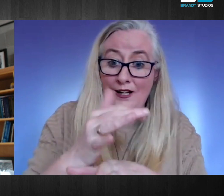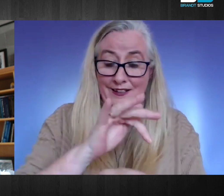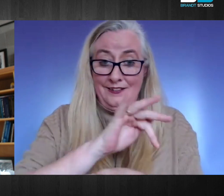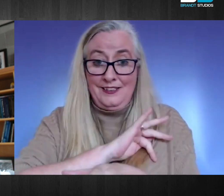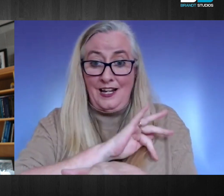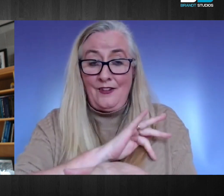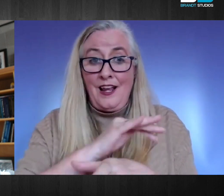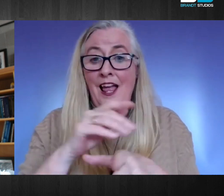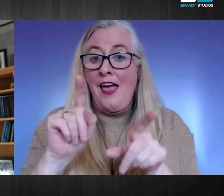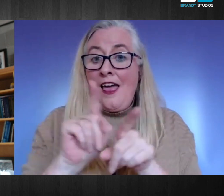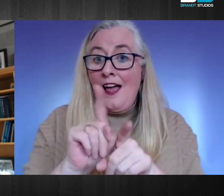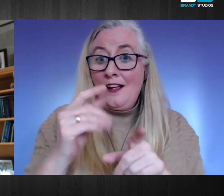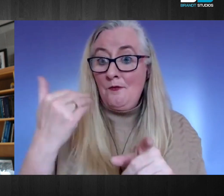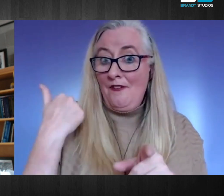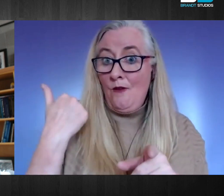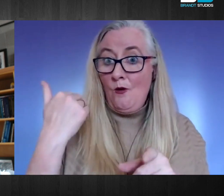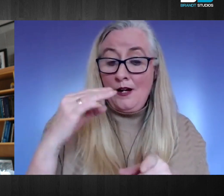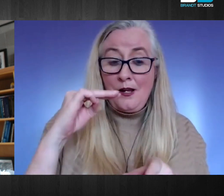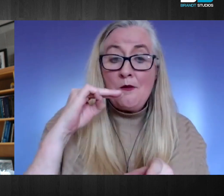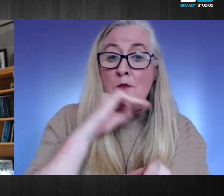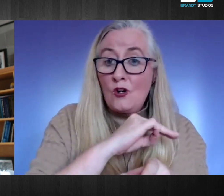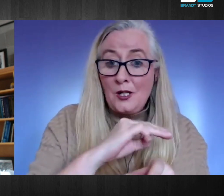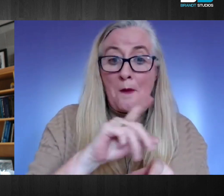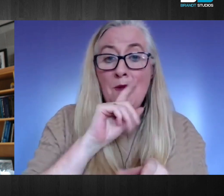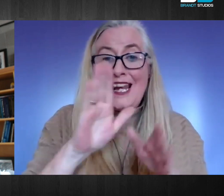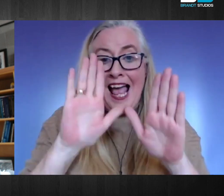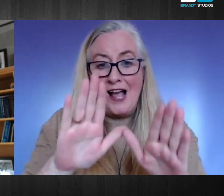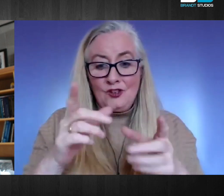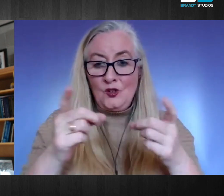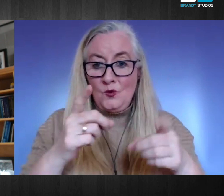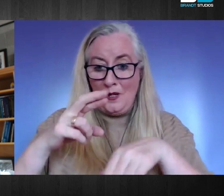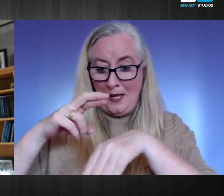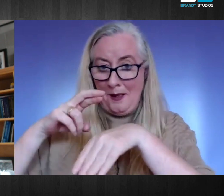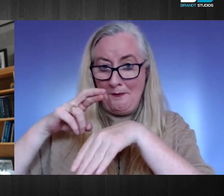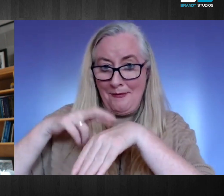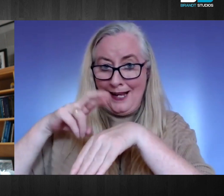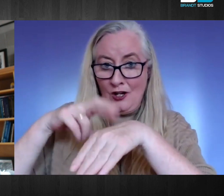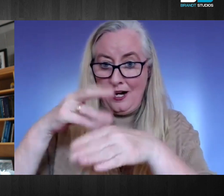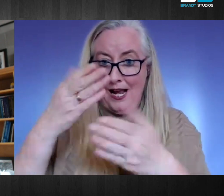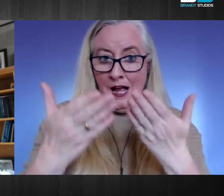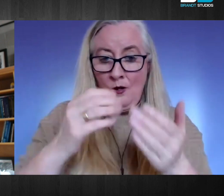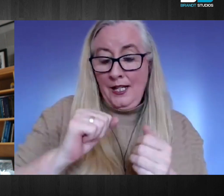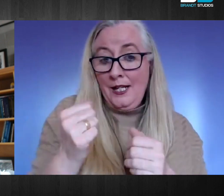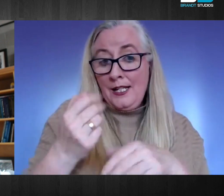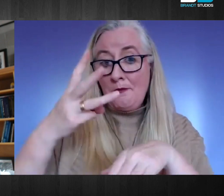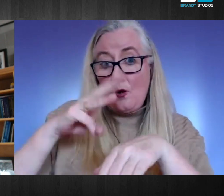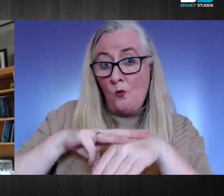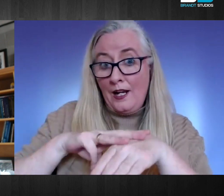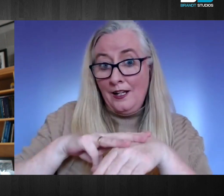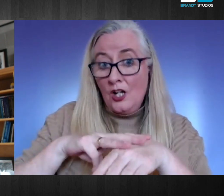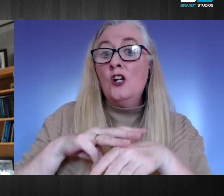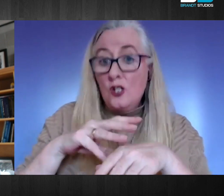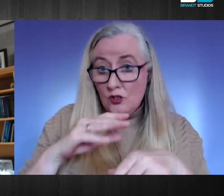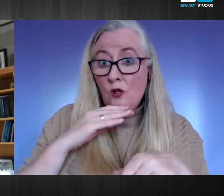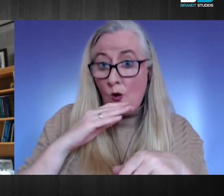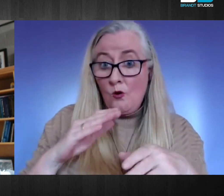are important, but doing them better and keeping well. There is, of course, a role for us healthcare professionals, but a lot of it has been